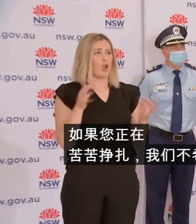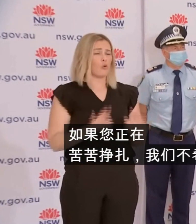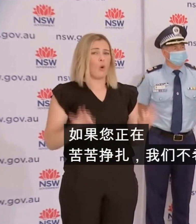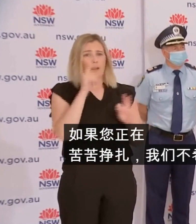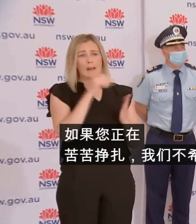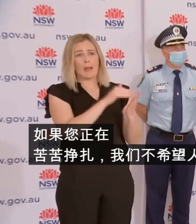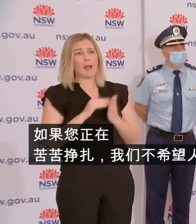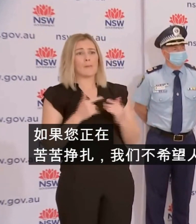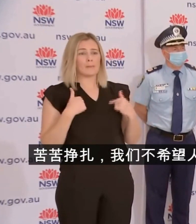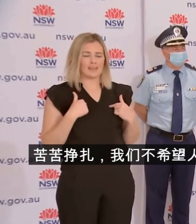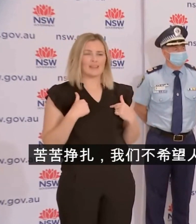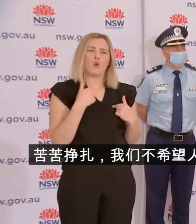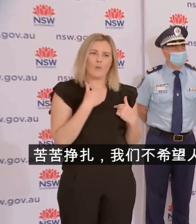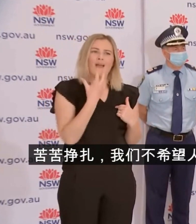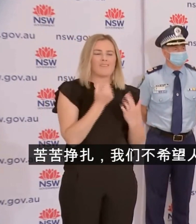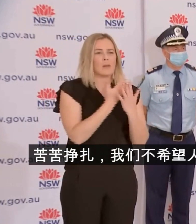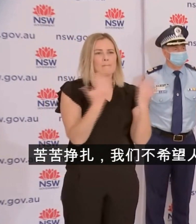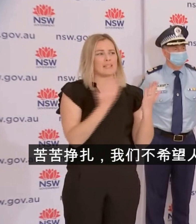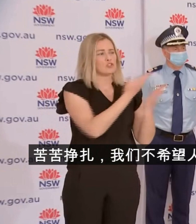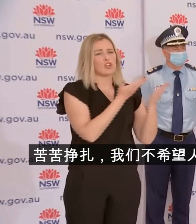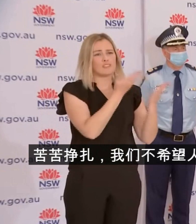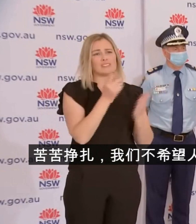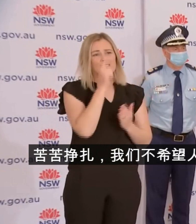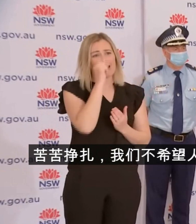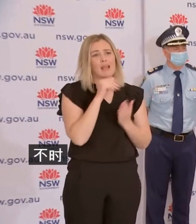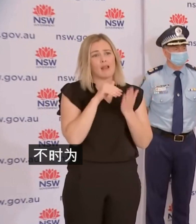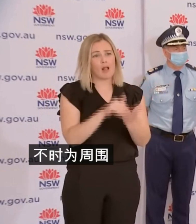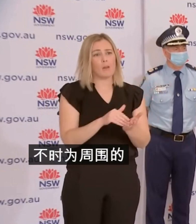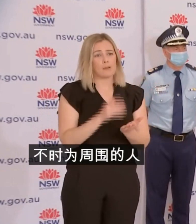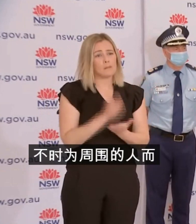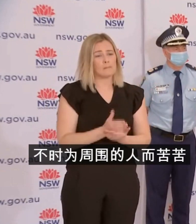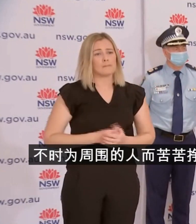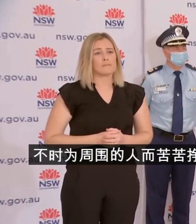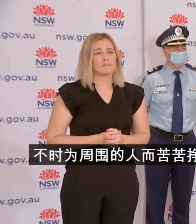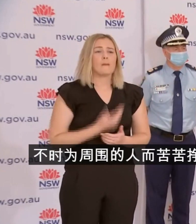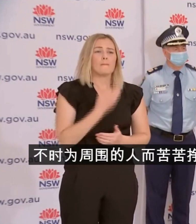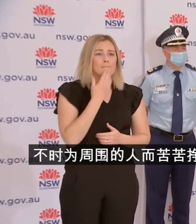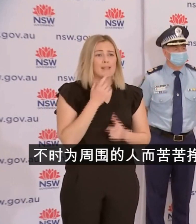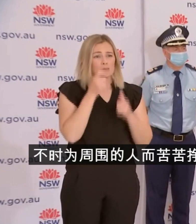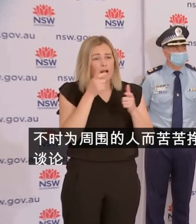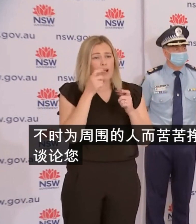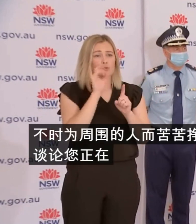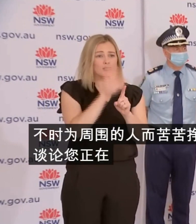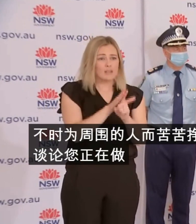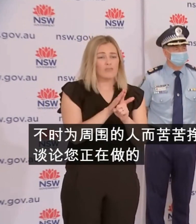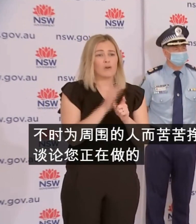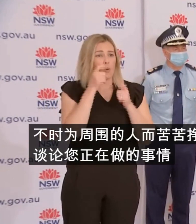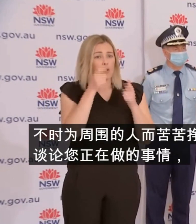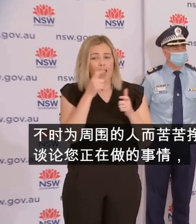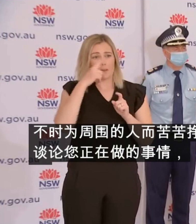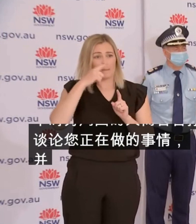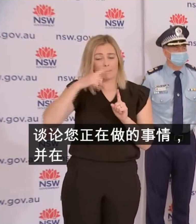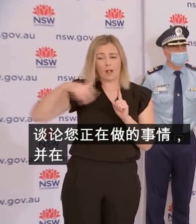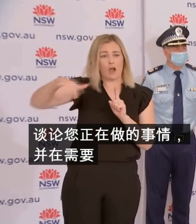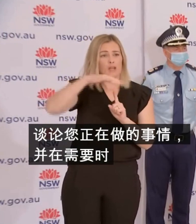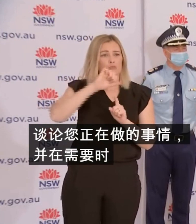struggling, and we expect that people will struggle from time to time. Look out for the people around you, talk about what you're doing about